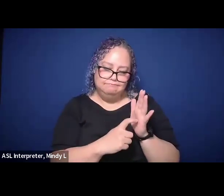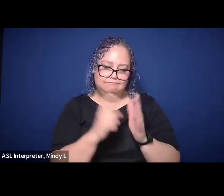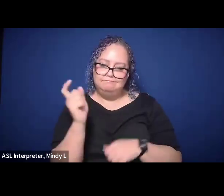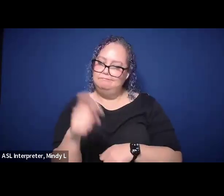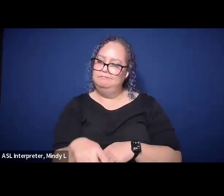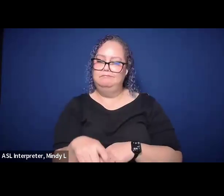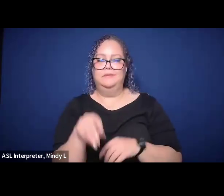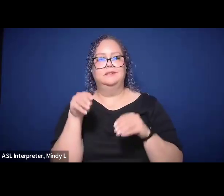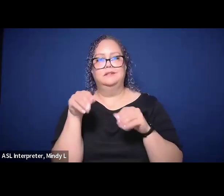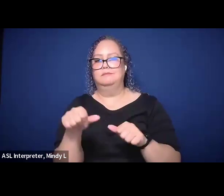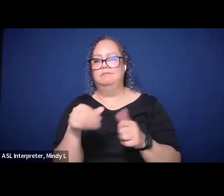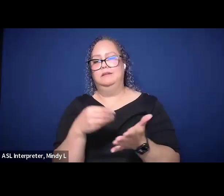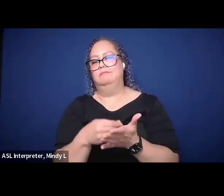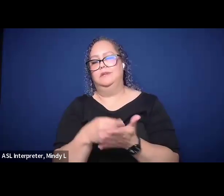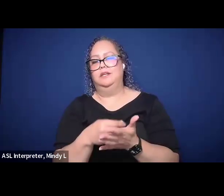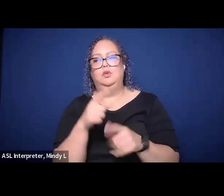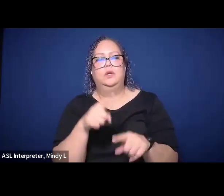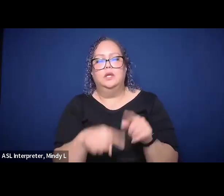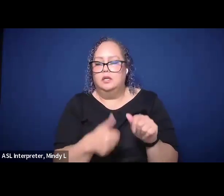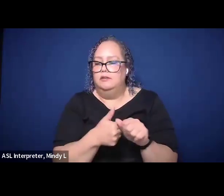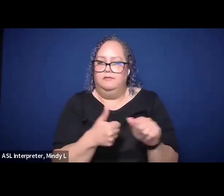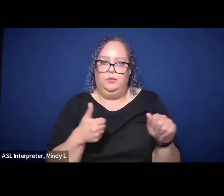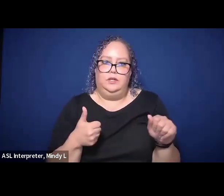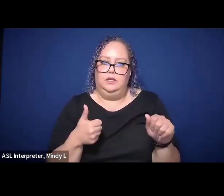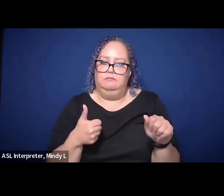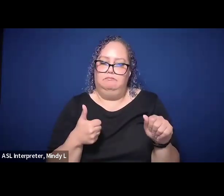absolutely unavoidable.